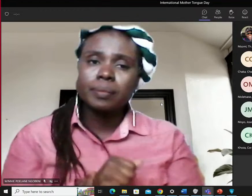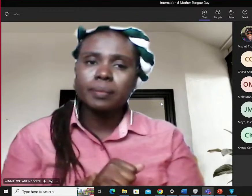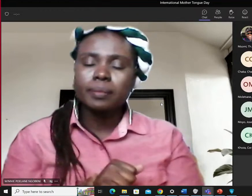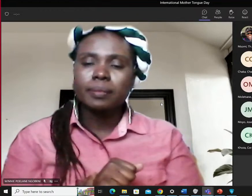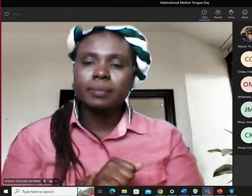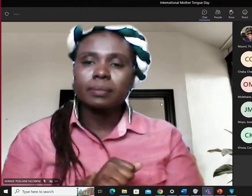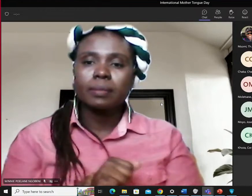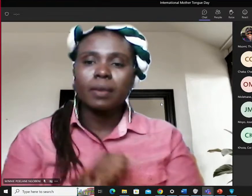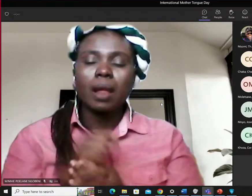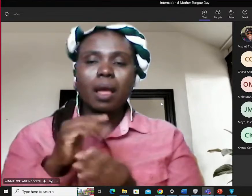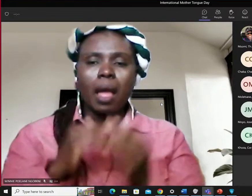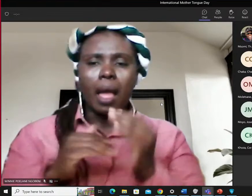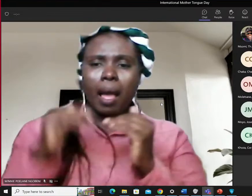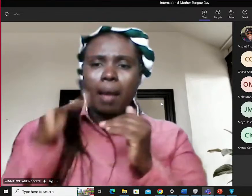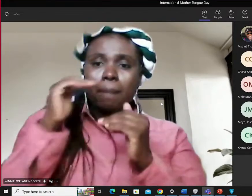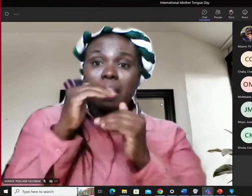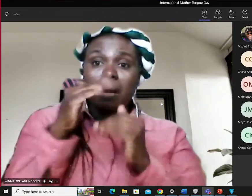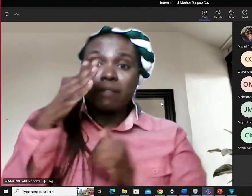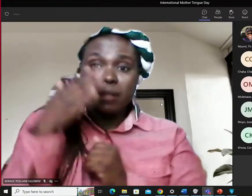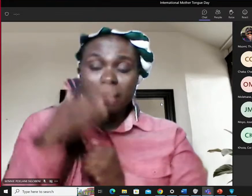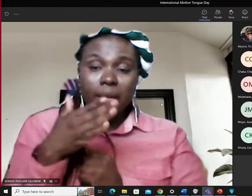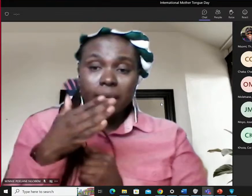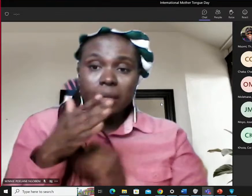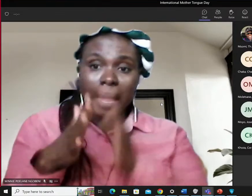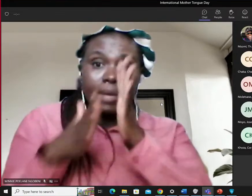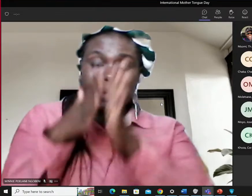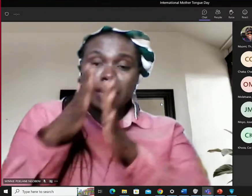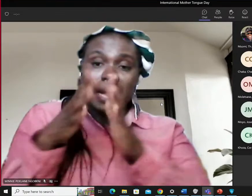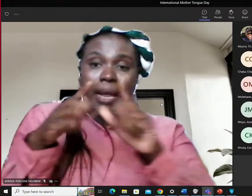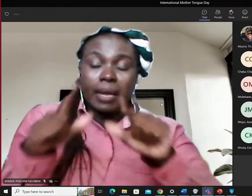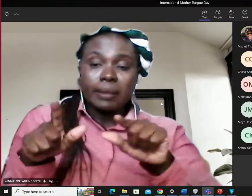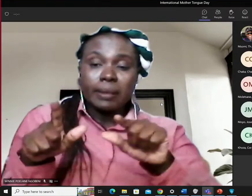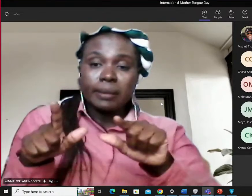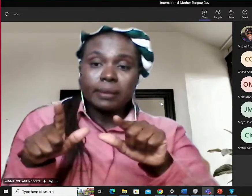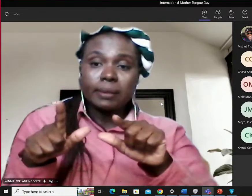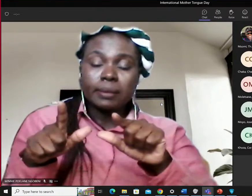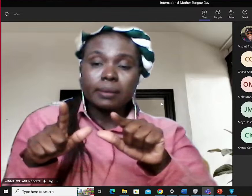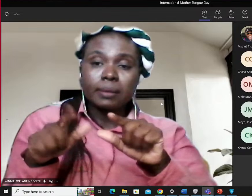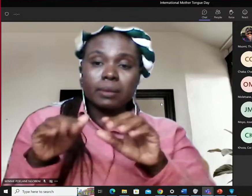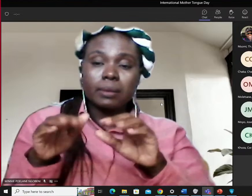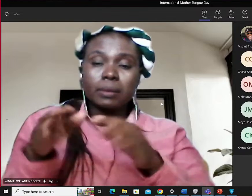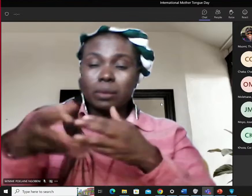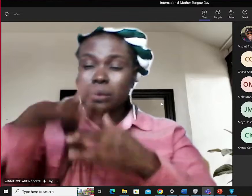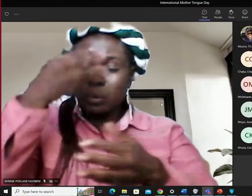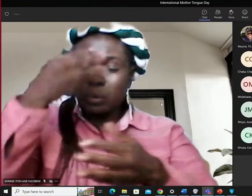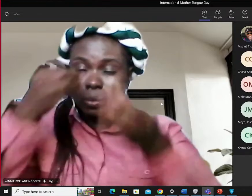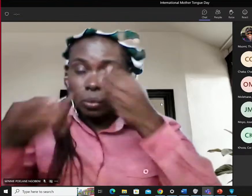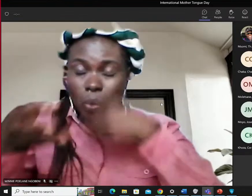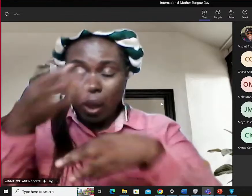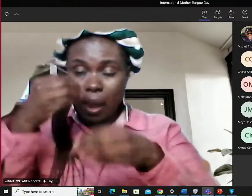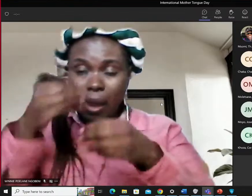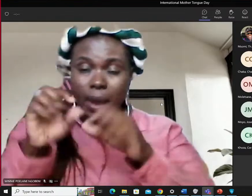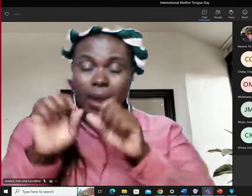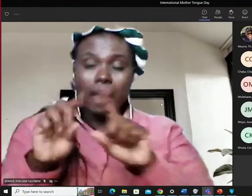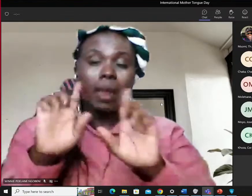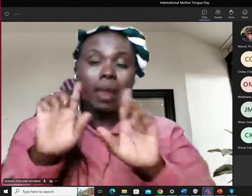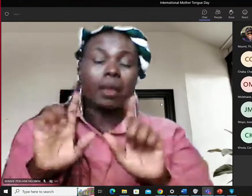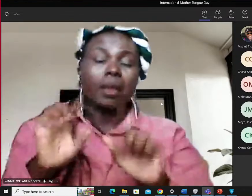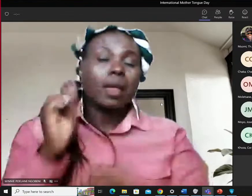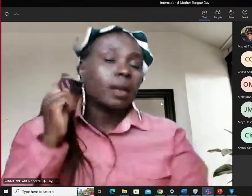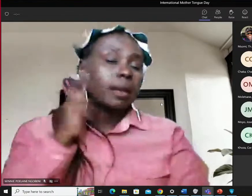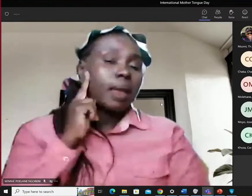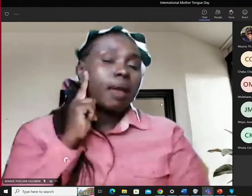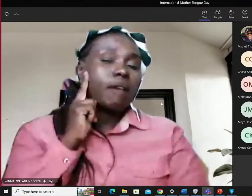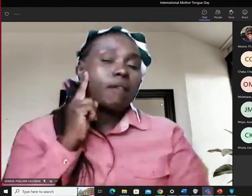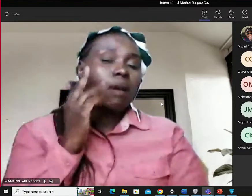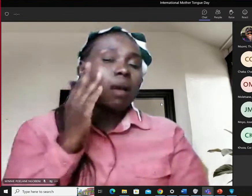above that of signing to teach and educate the deaf mute. They wanted to ban